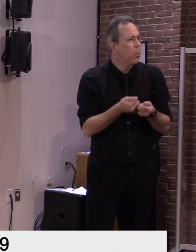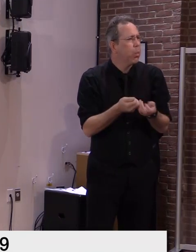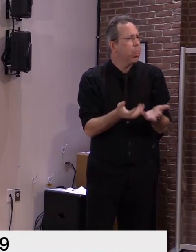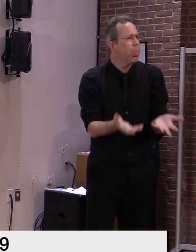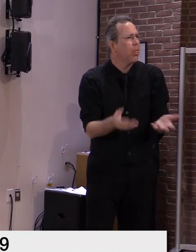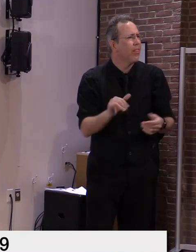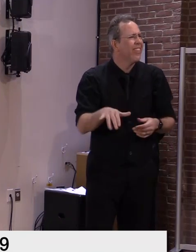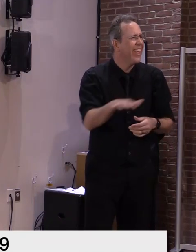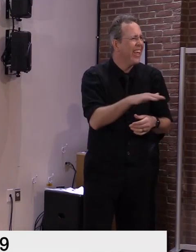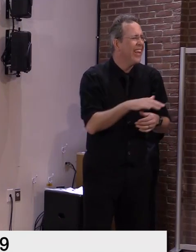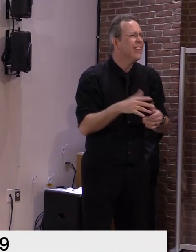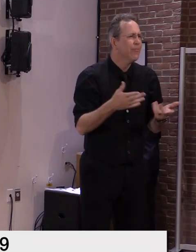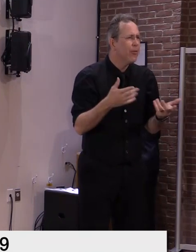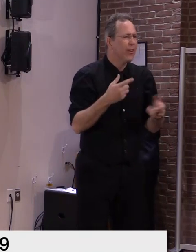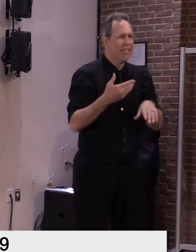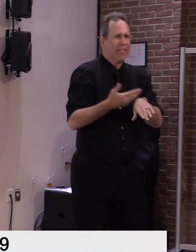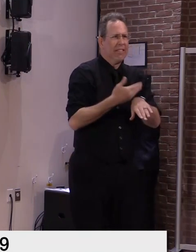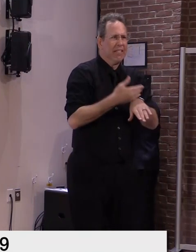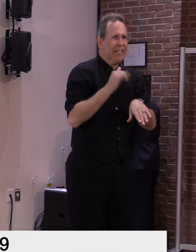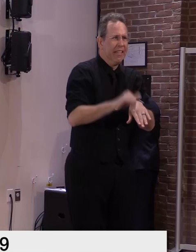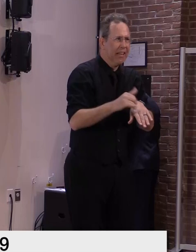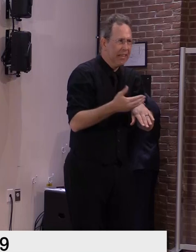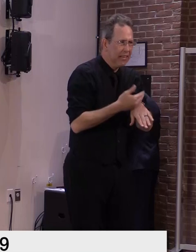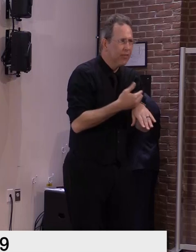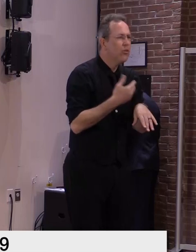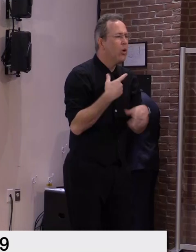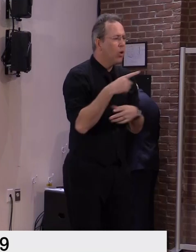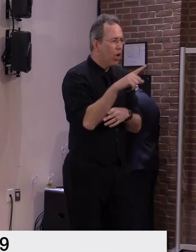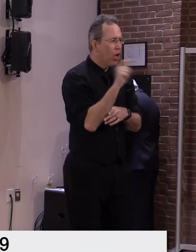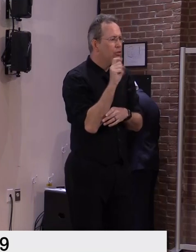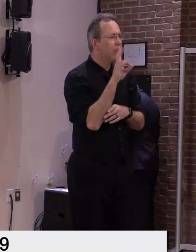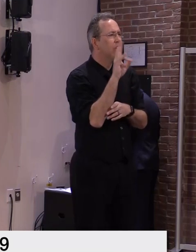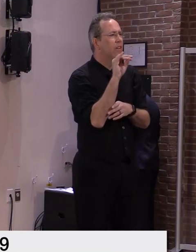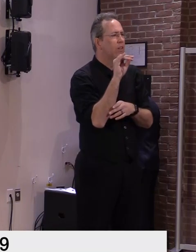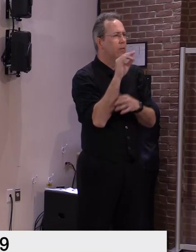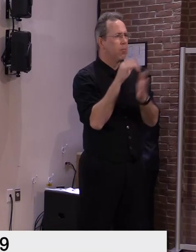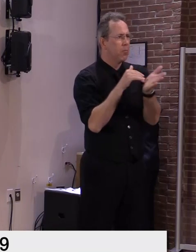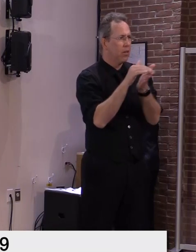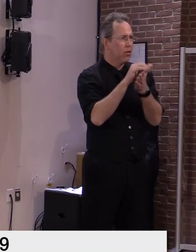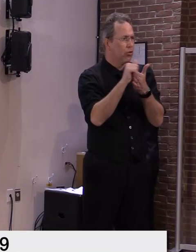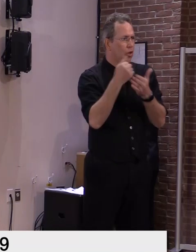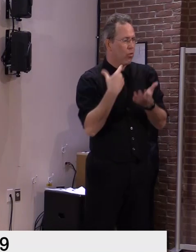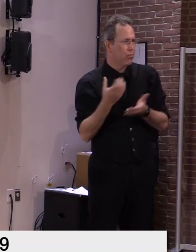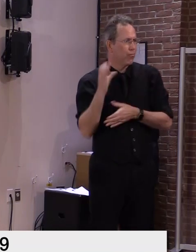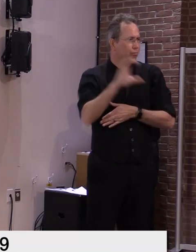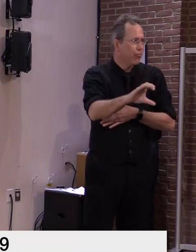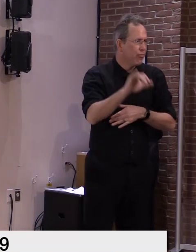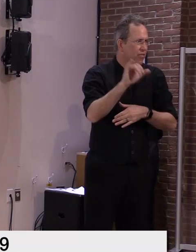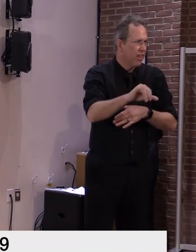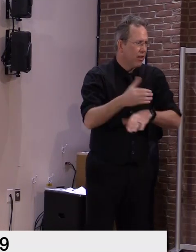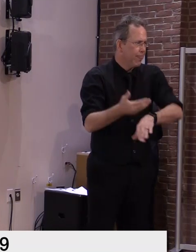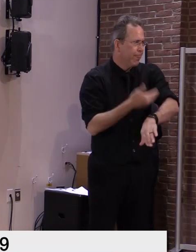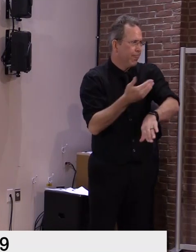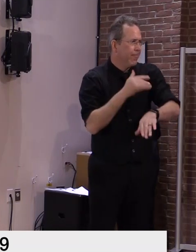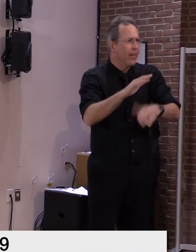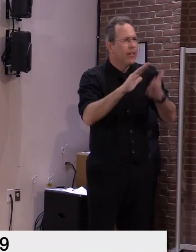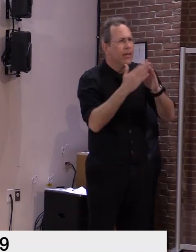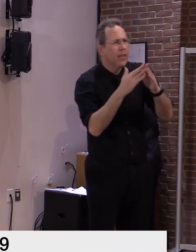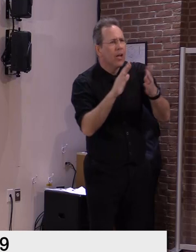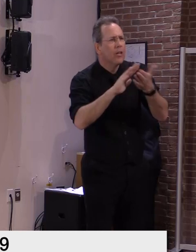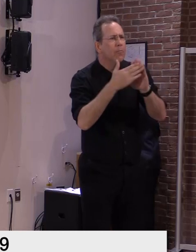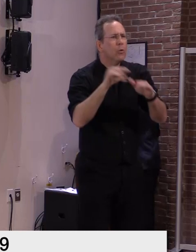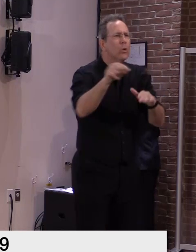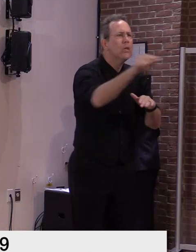My proposal provides $170 million to make these critical investments, improving quality of life, attracting